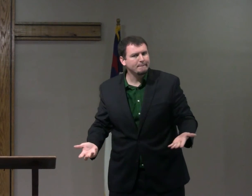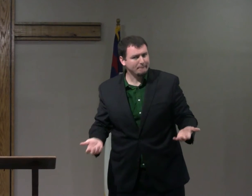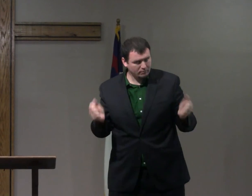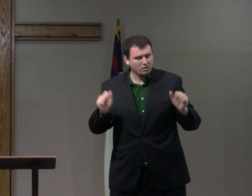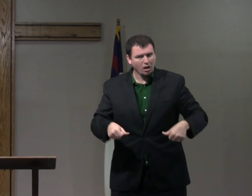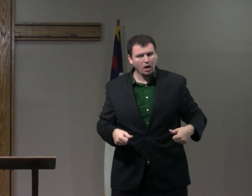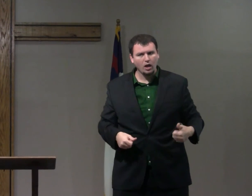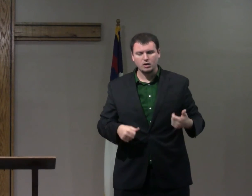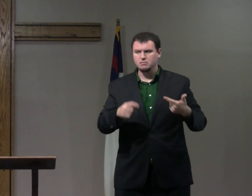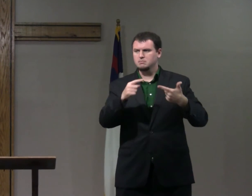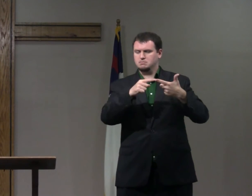can help them.